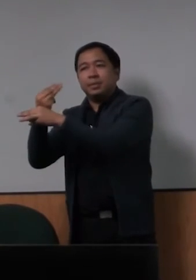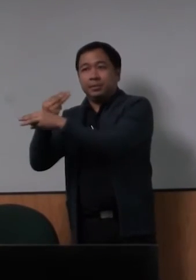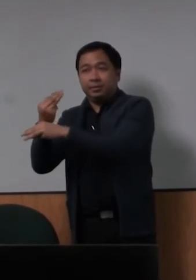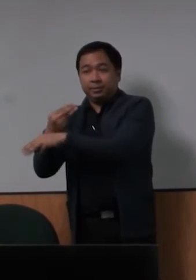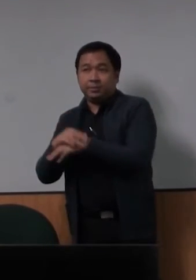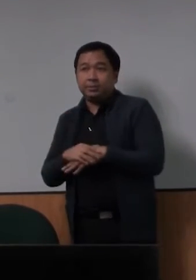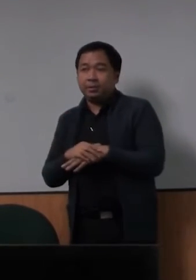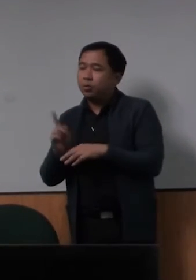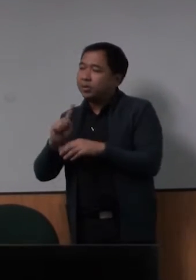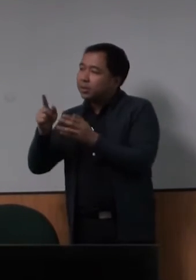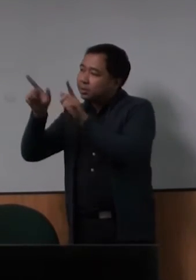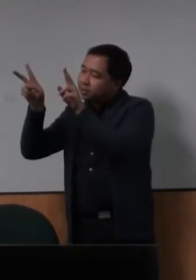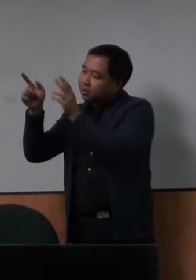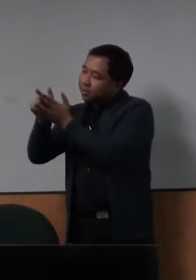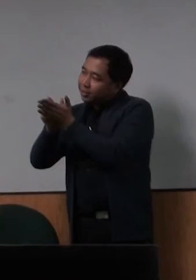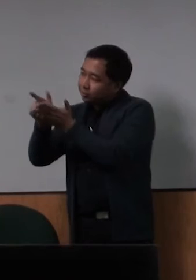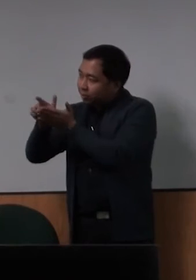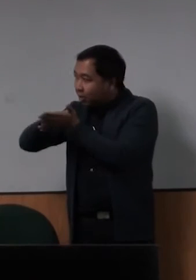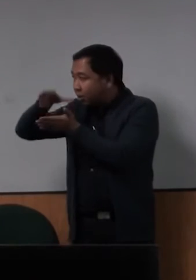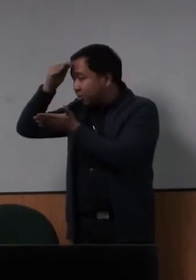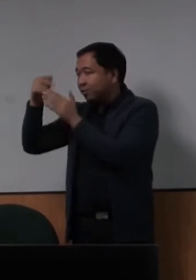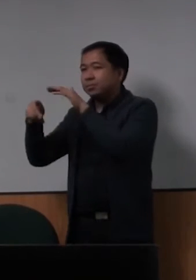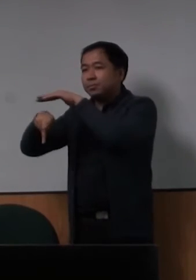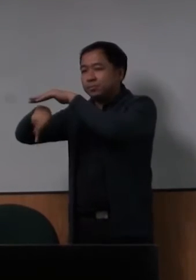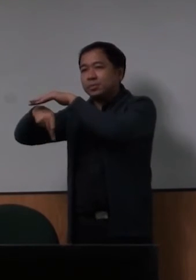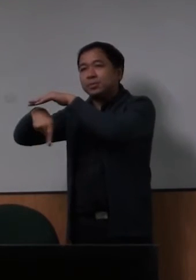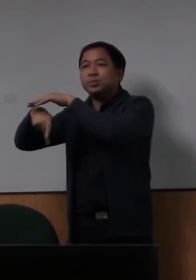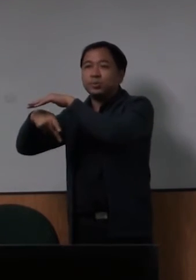Those topics they learned during their preschool.